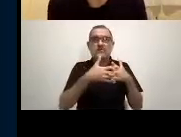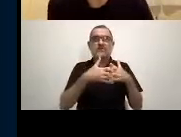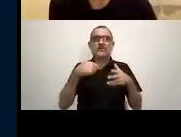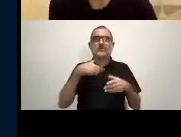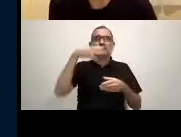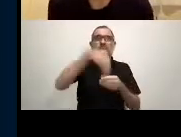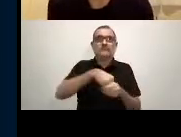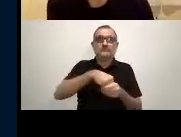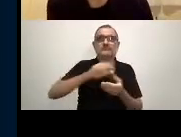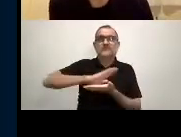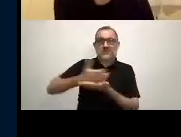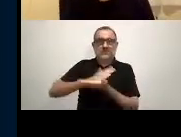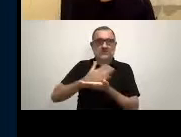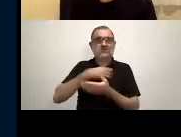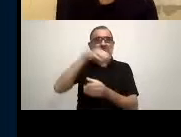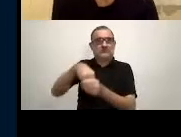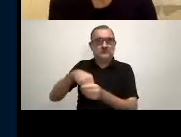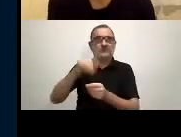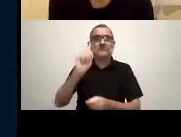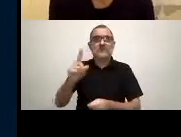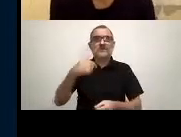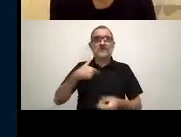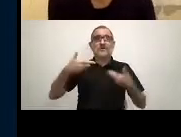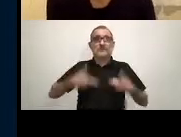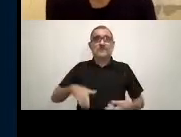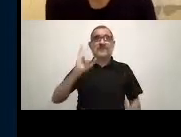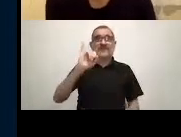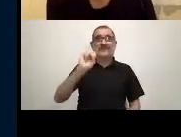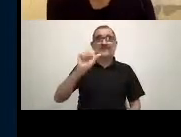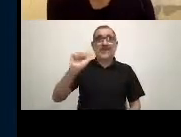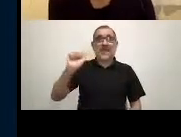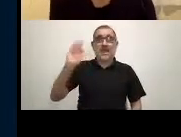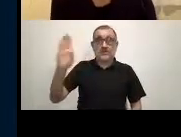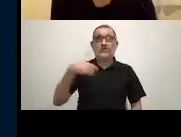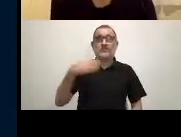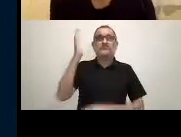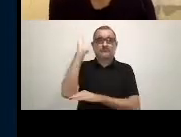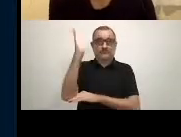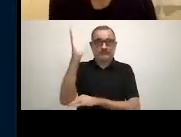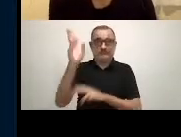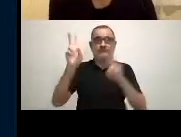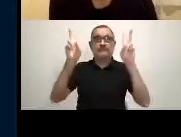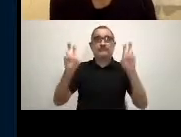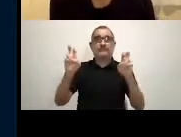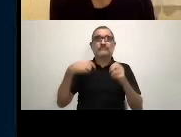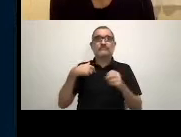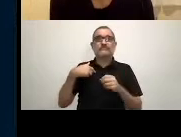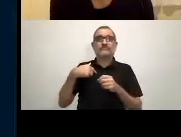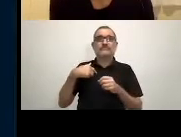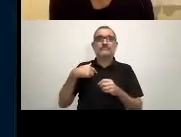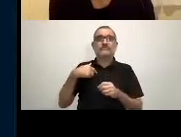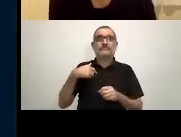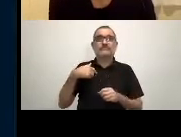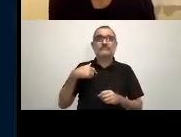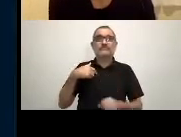the ISAAB. And then also who will be presenting today is Arūnas from Lithuania, and he is